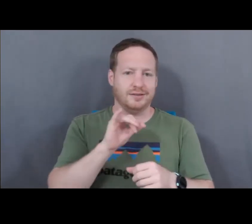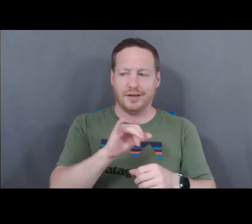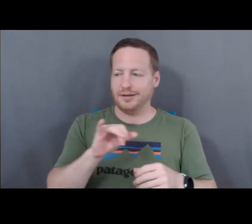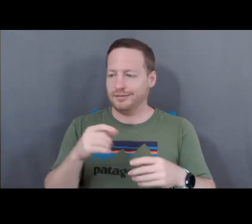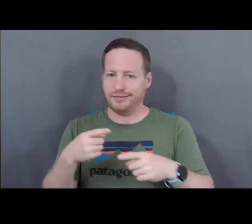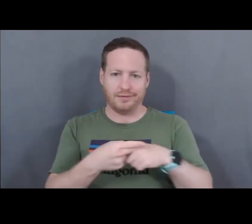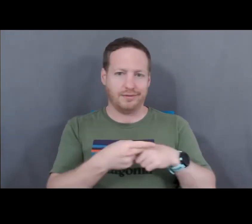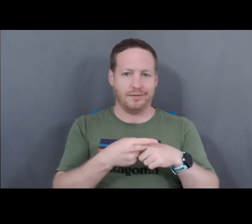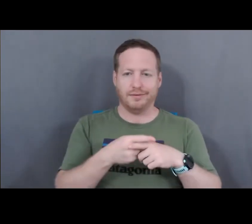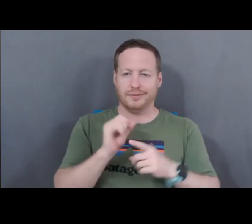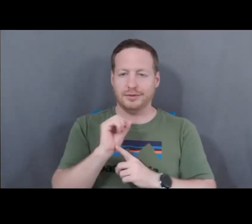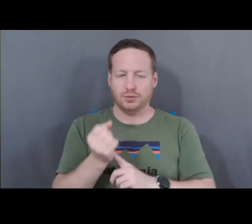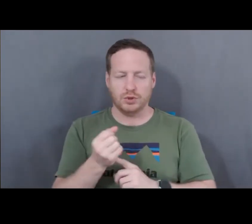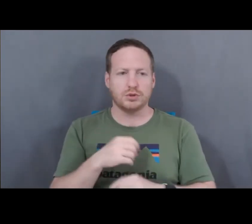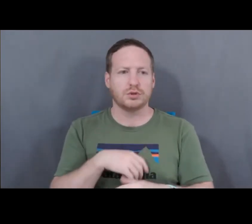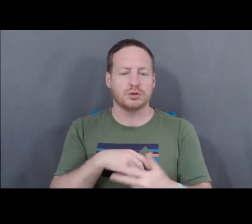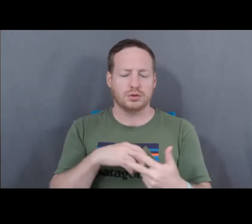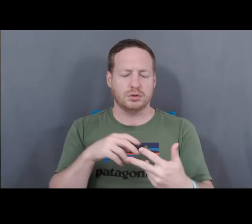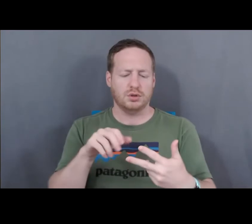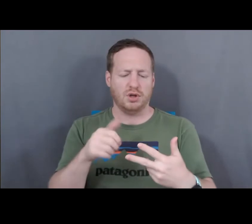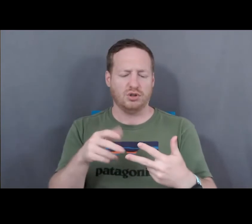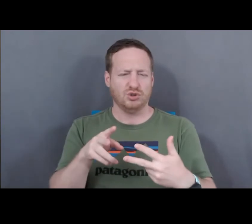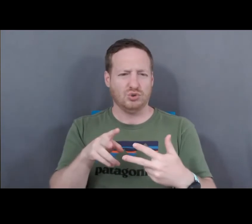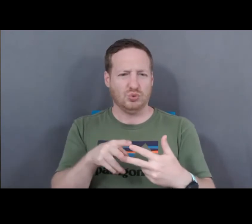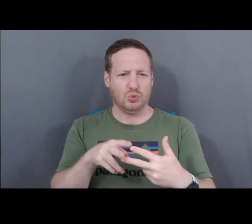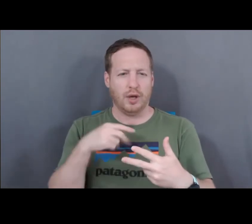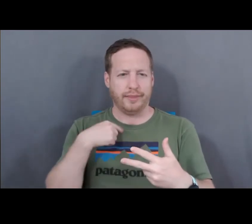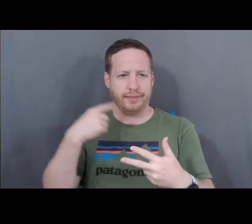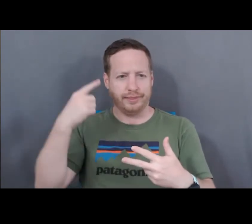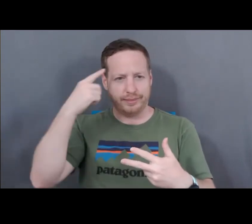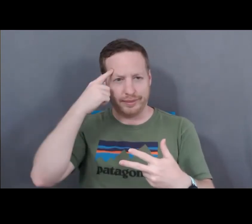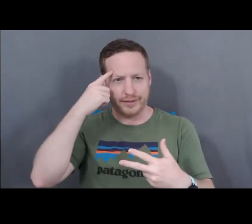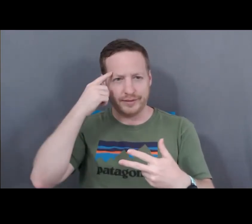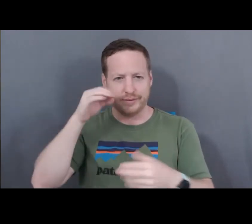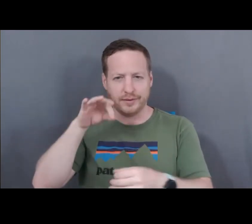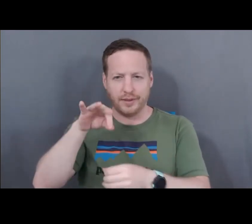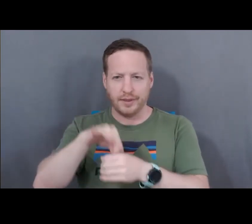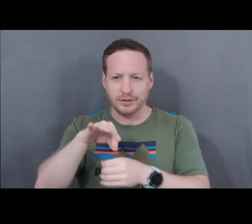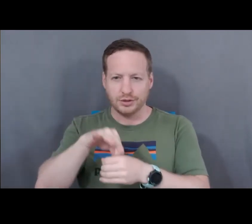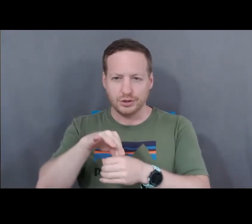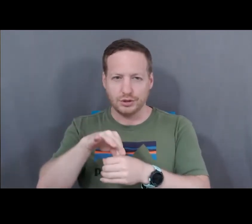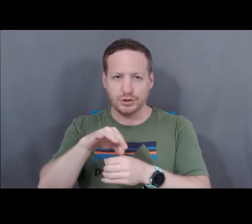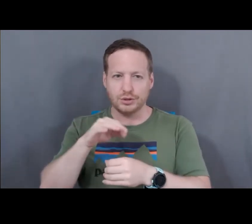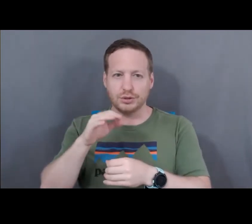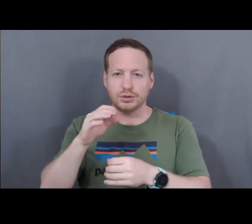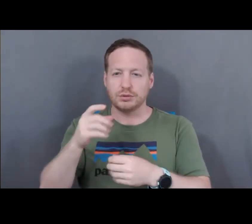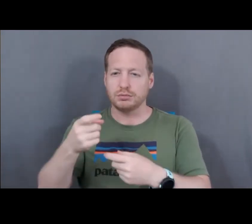so right now our RID is in crisis. With the other 2 officers,